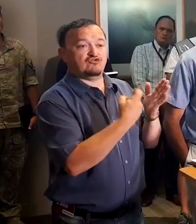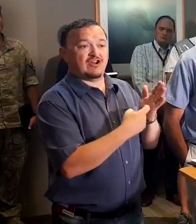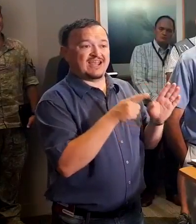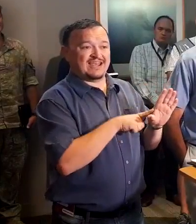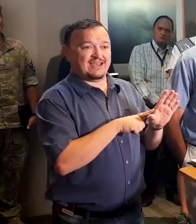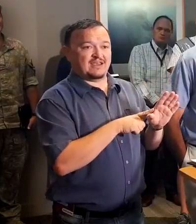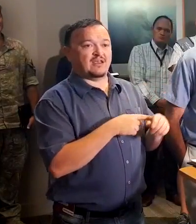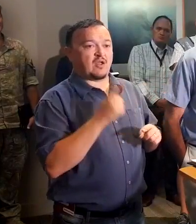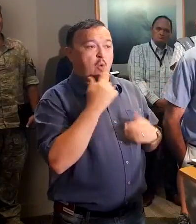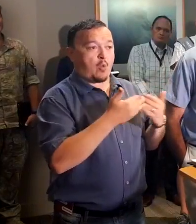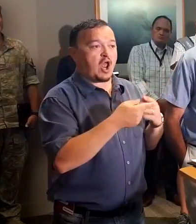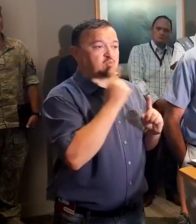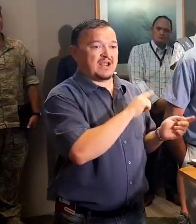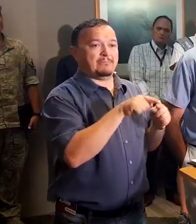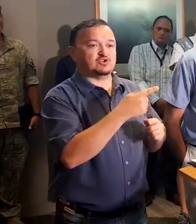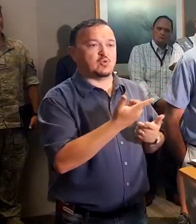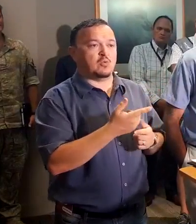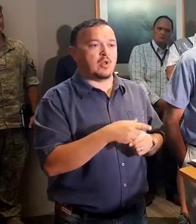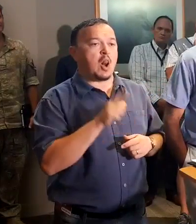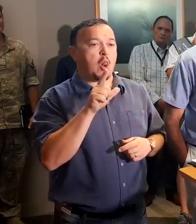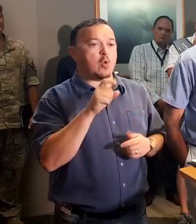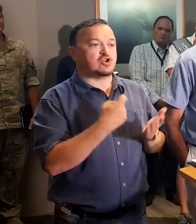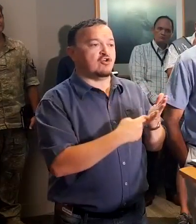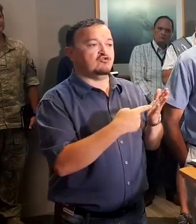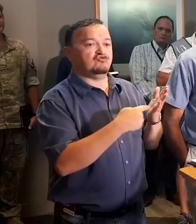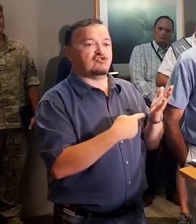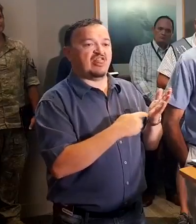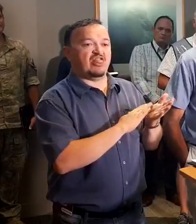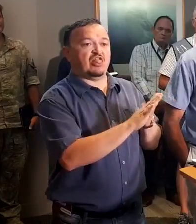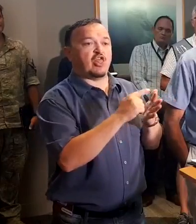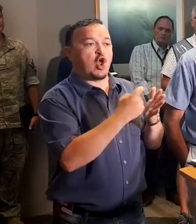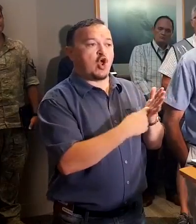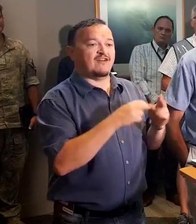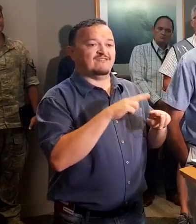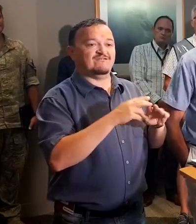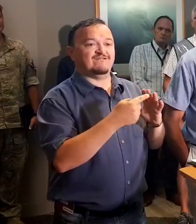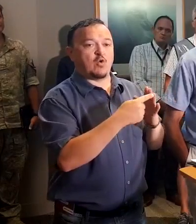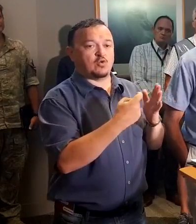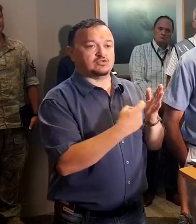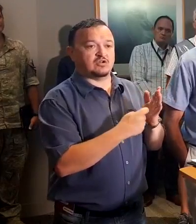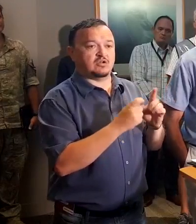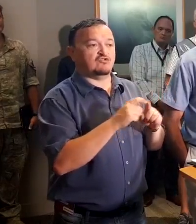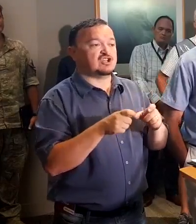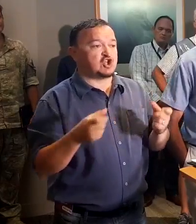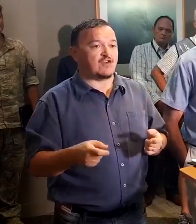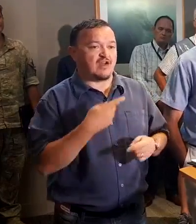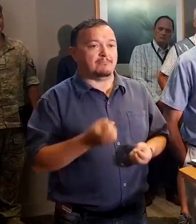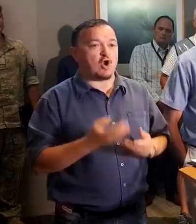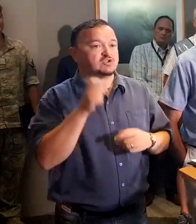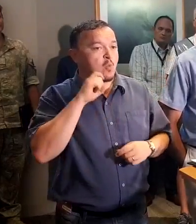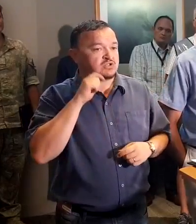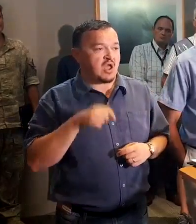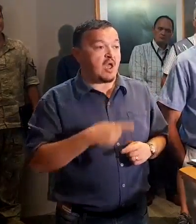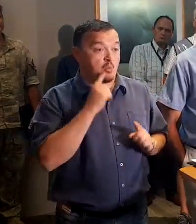Lord Rutherford Reserve Brightwater, and it's going to be on this Sunday at 4:30. So they